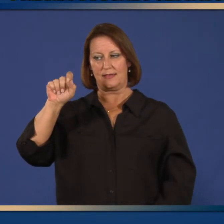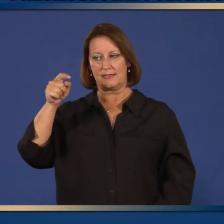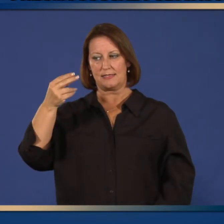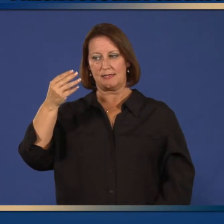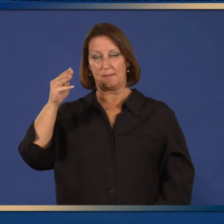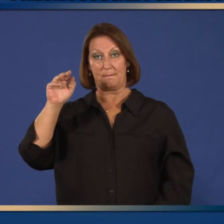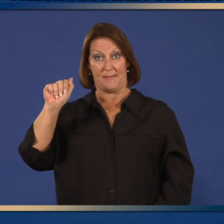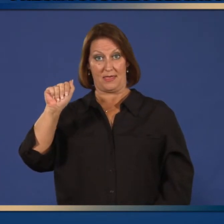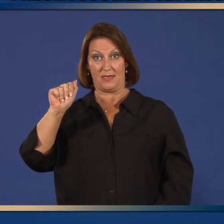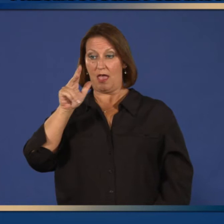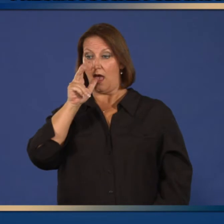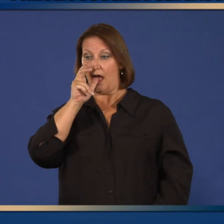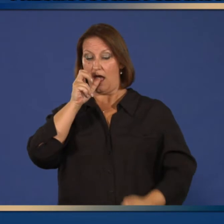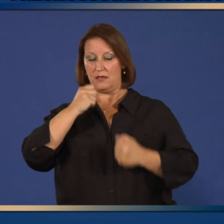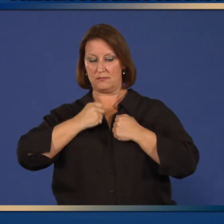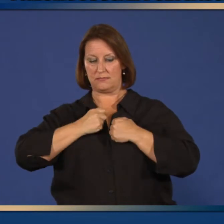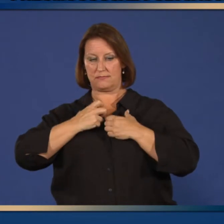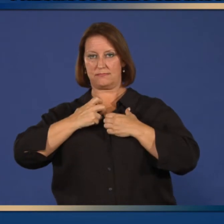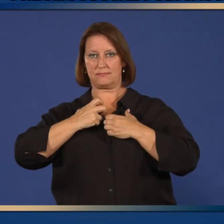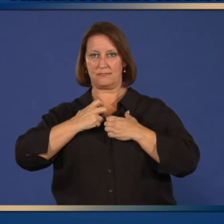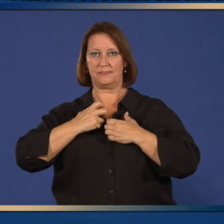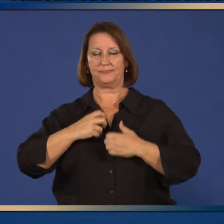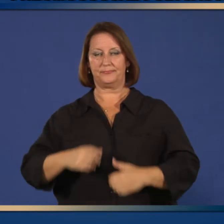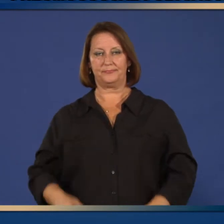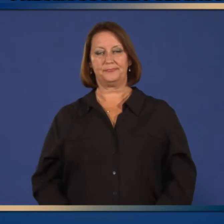or has asthma.